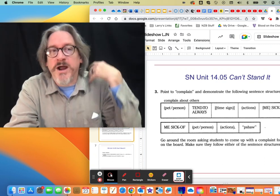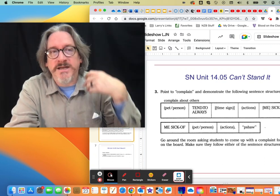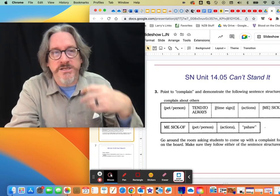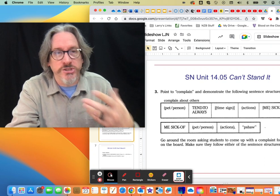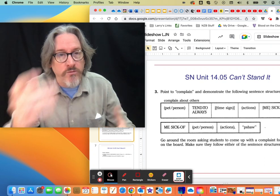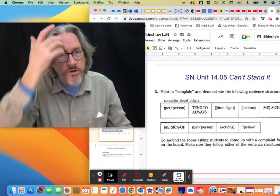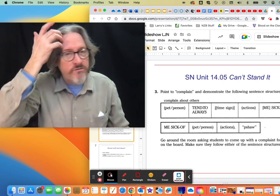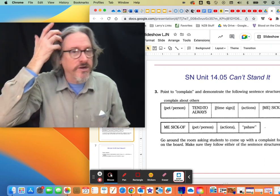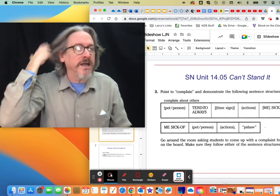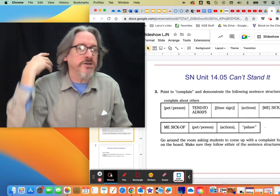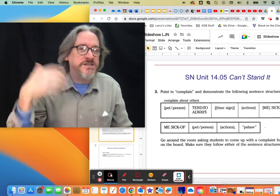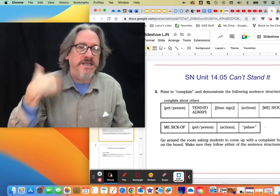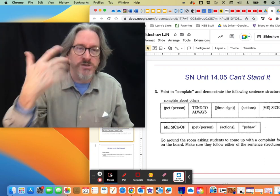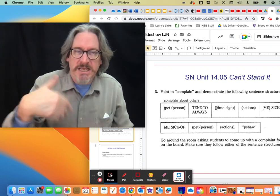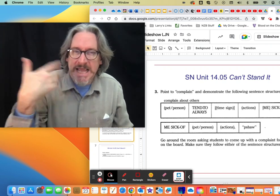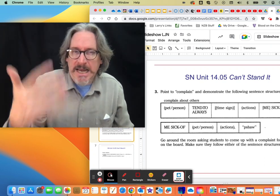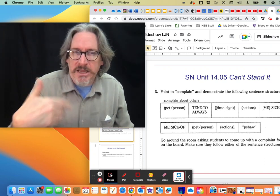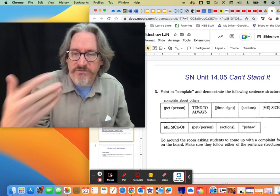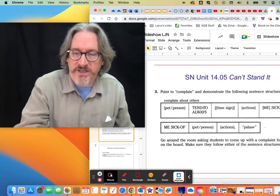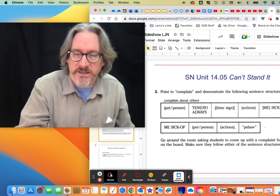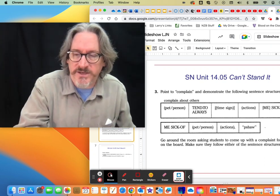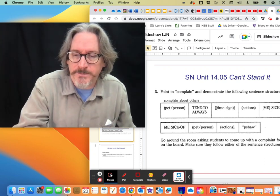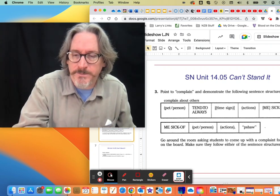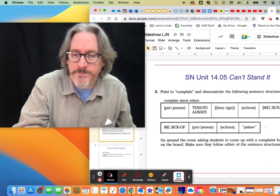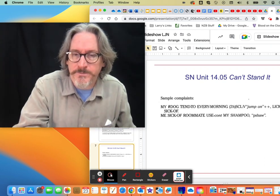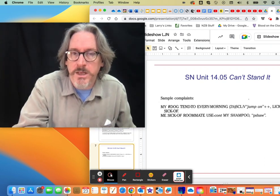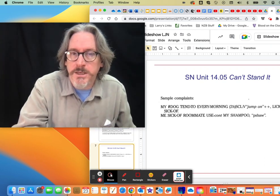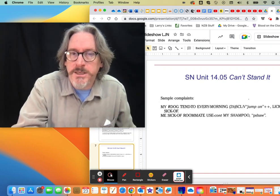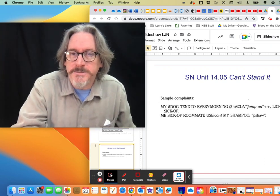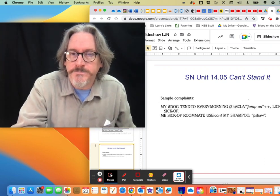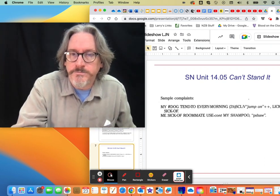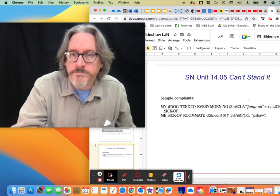to practice over and over again just to sort of get the feel of it.